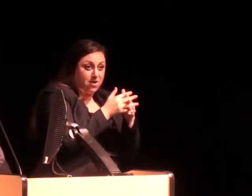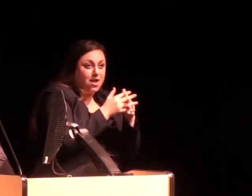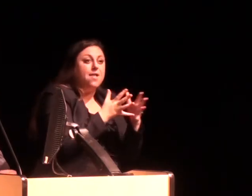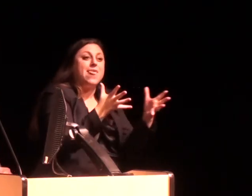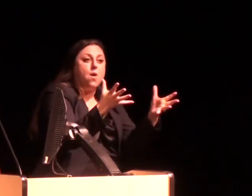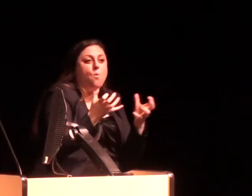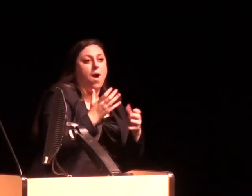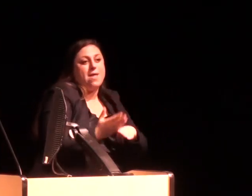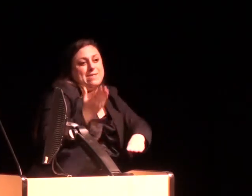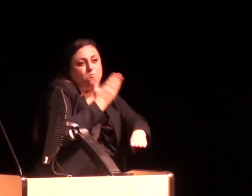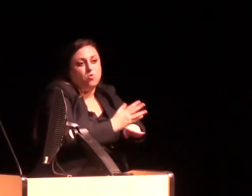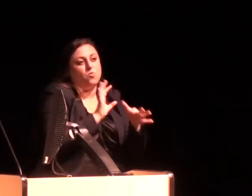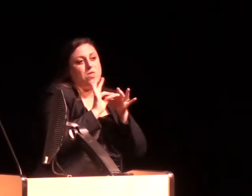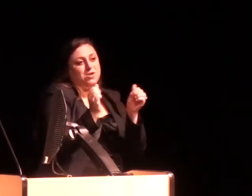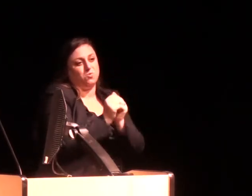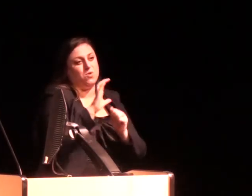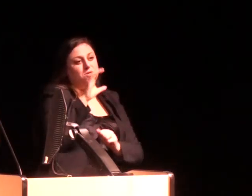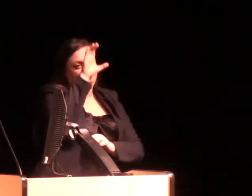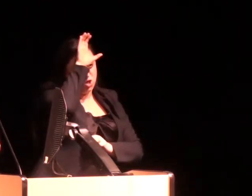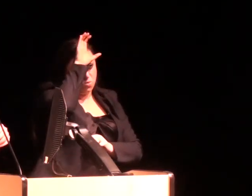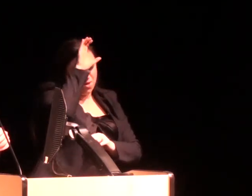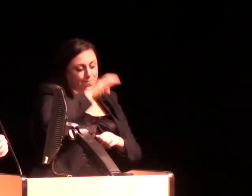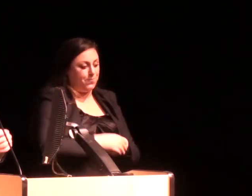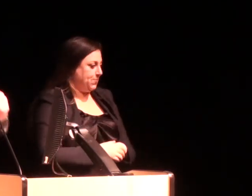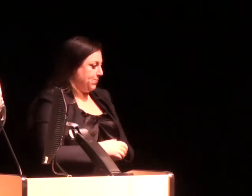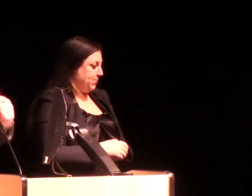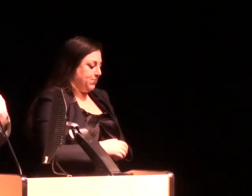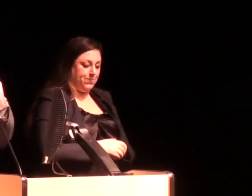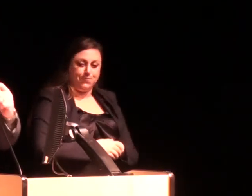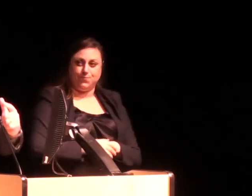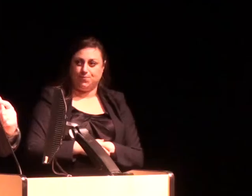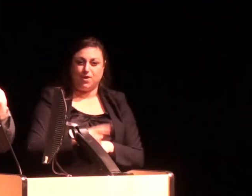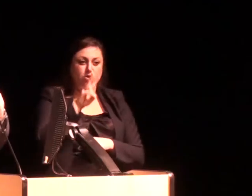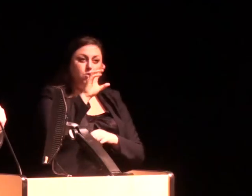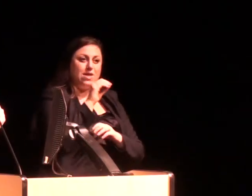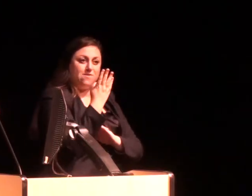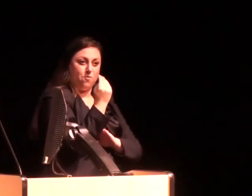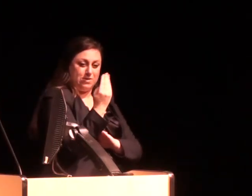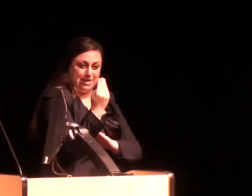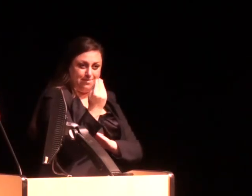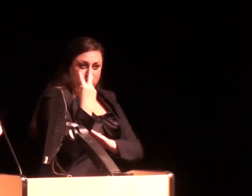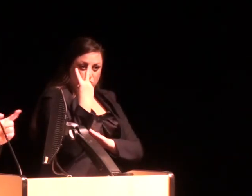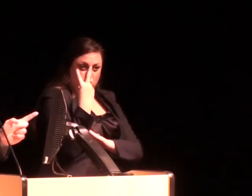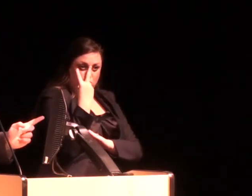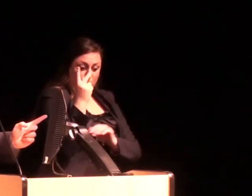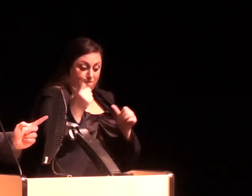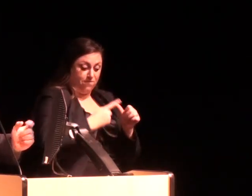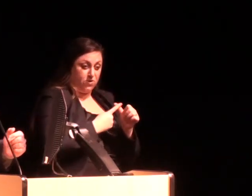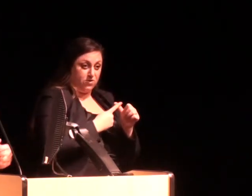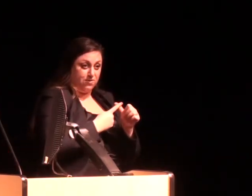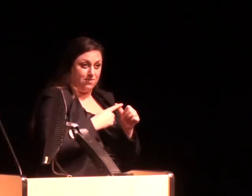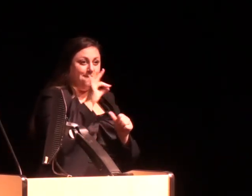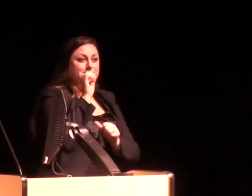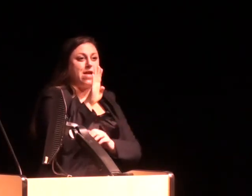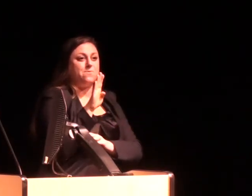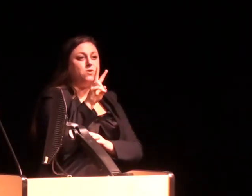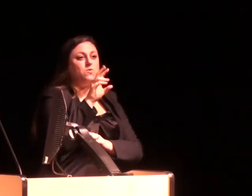Cuba. And this, I have these two from 2014. The first one is from